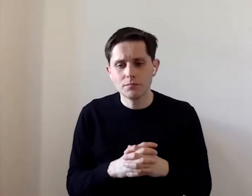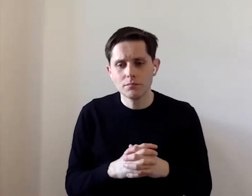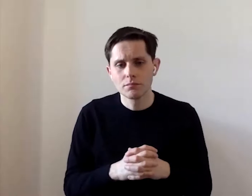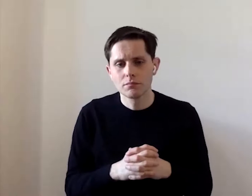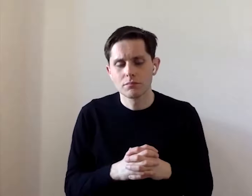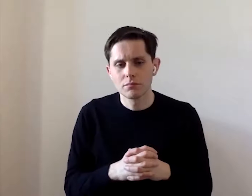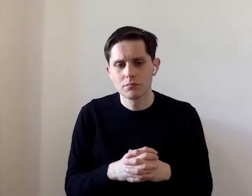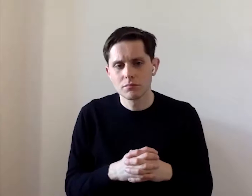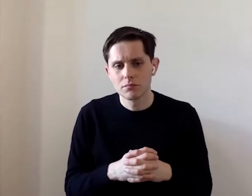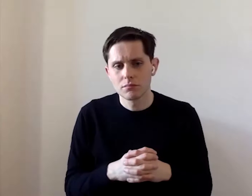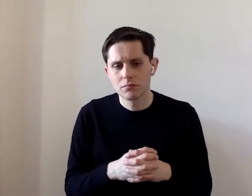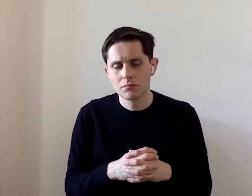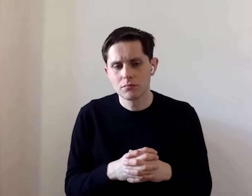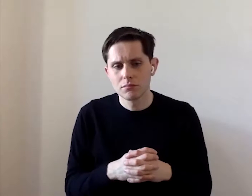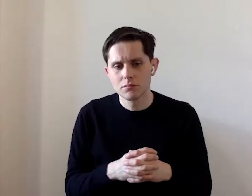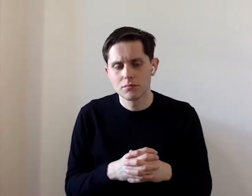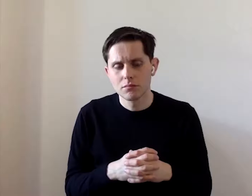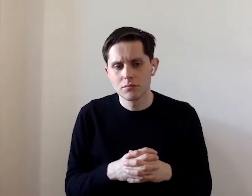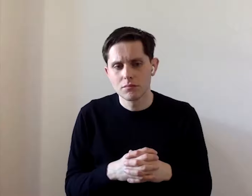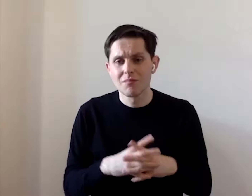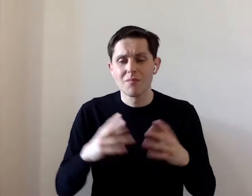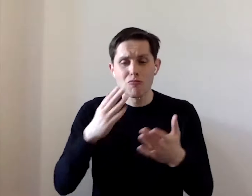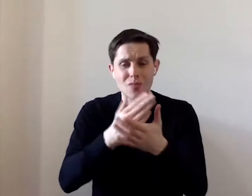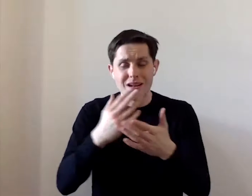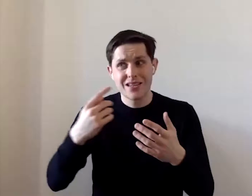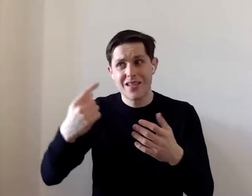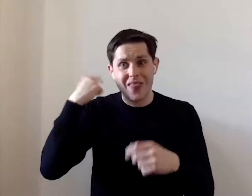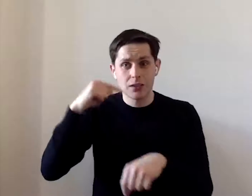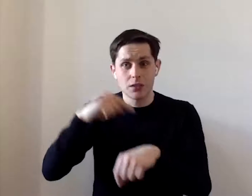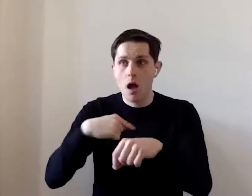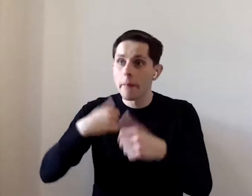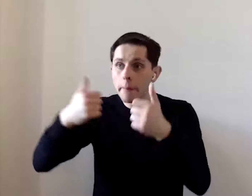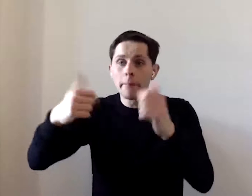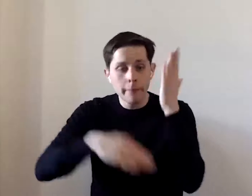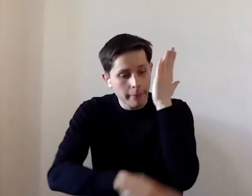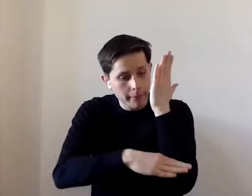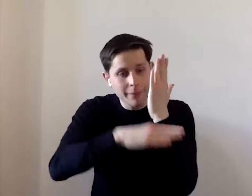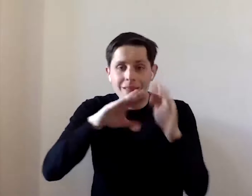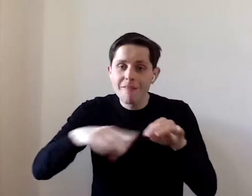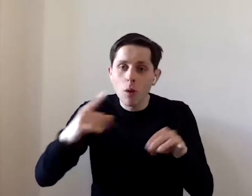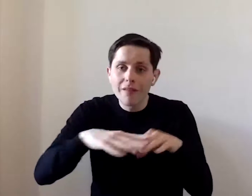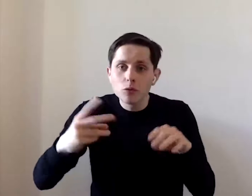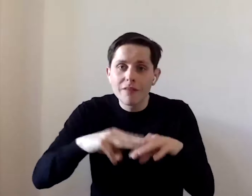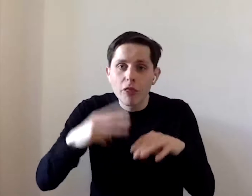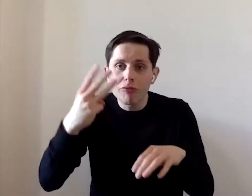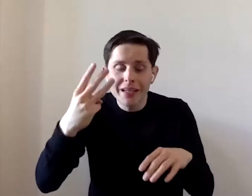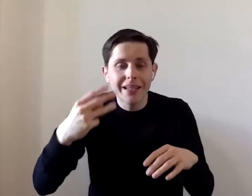respects. And also, if I'm really honest, if I knew that these processes and